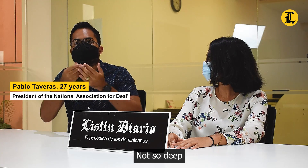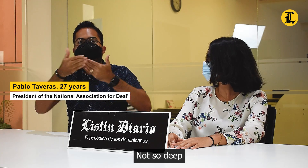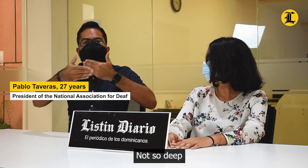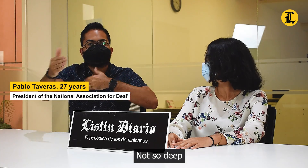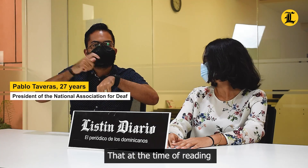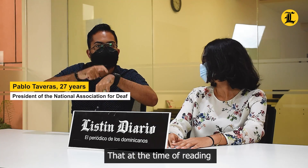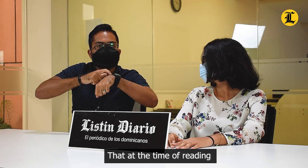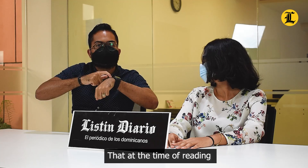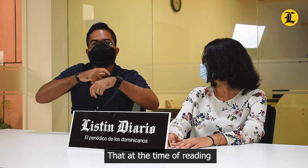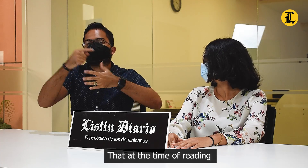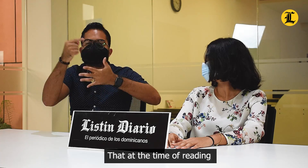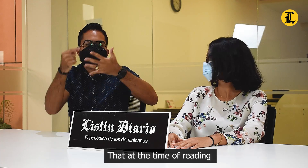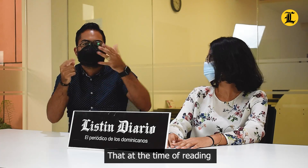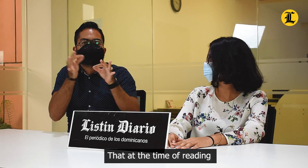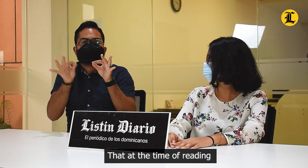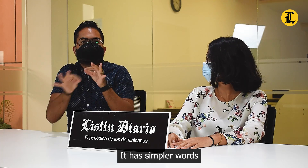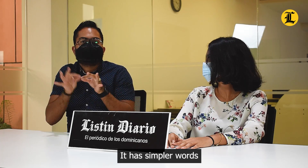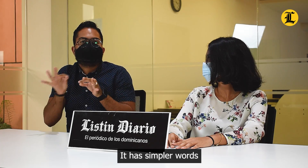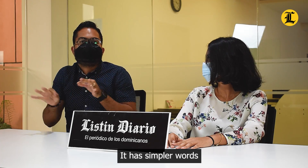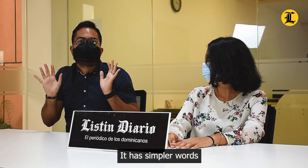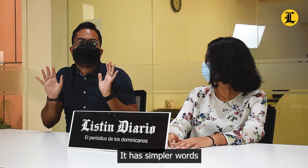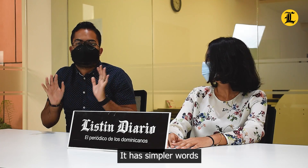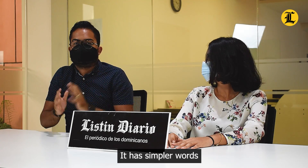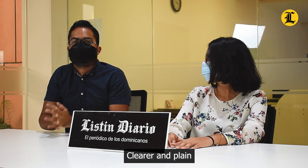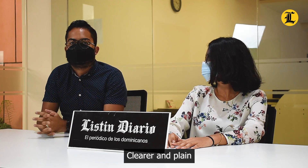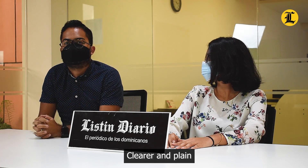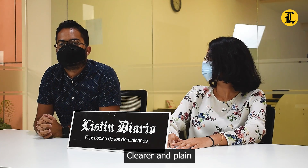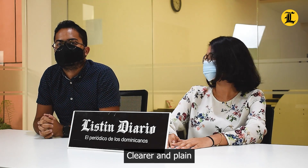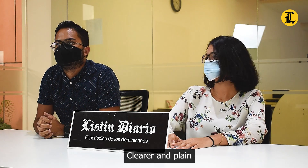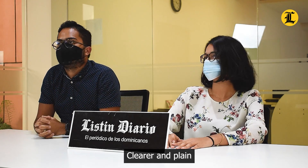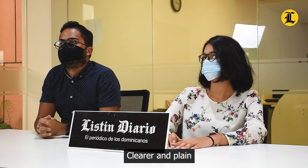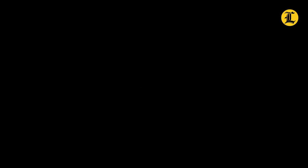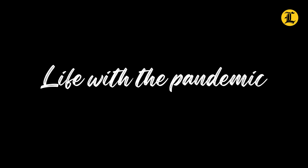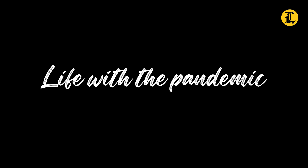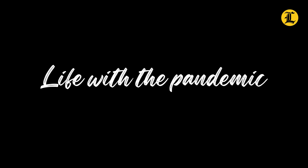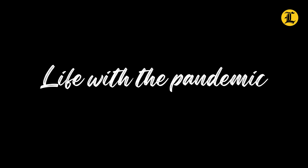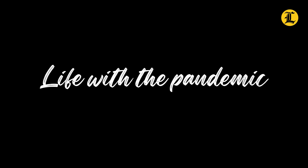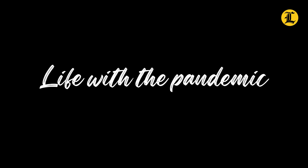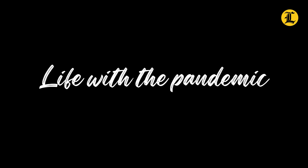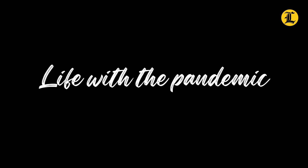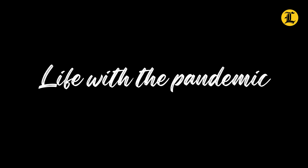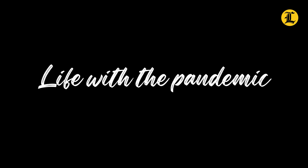deep. That at the time of reading it has simpler words, clearer and plain.